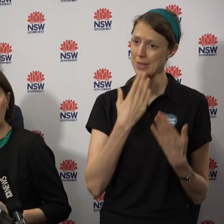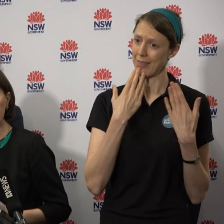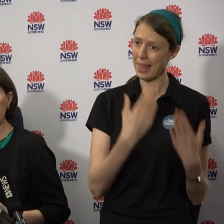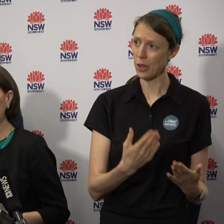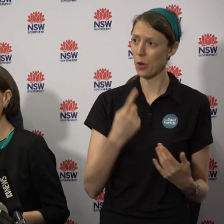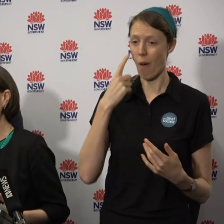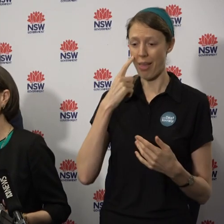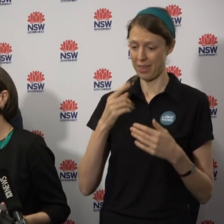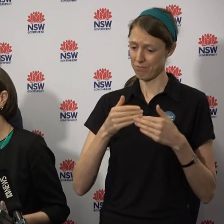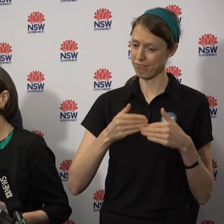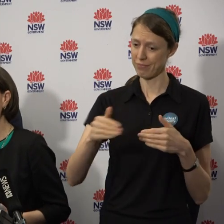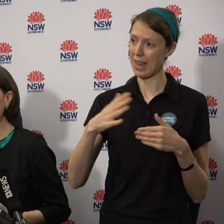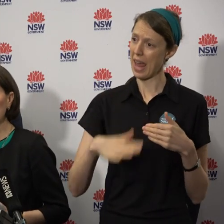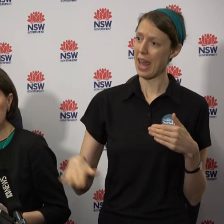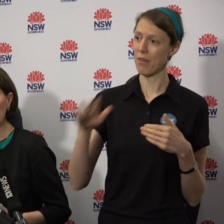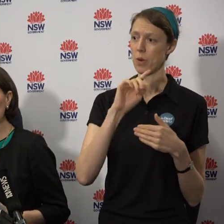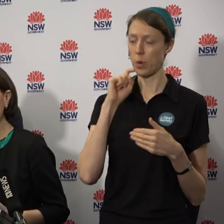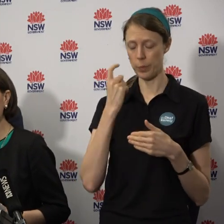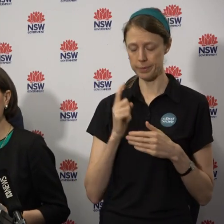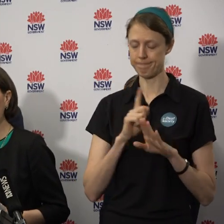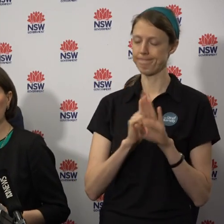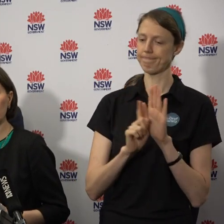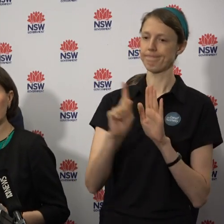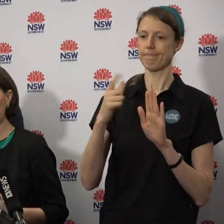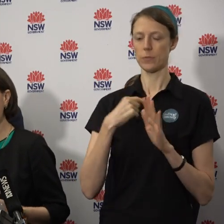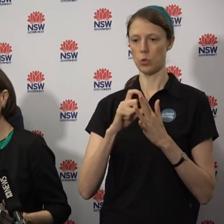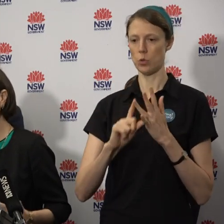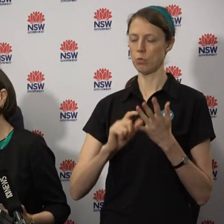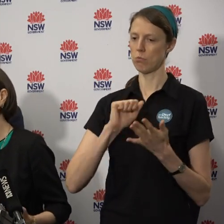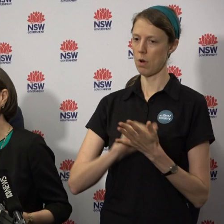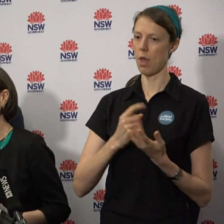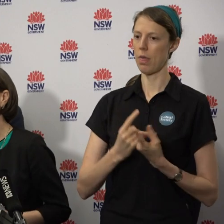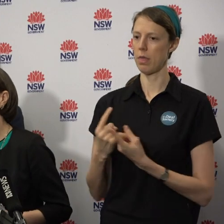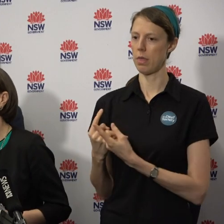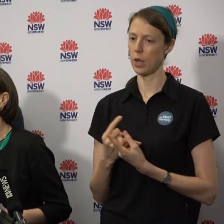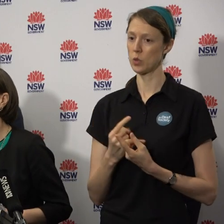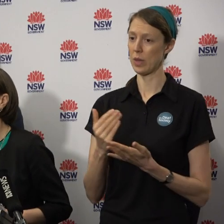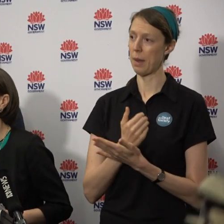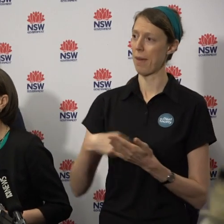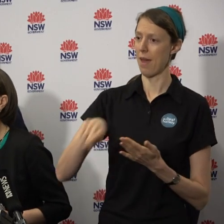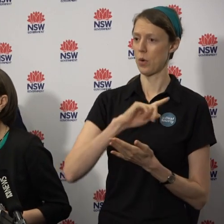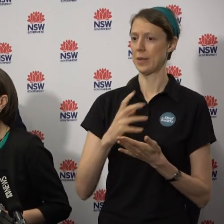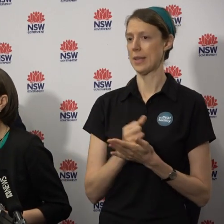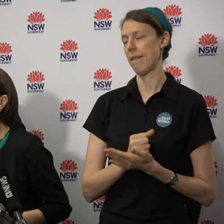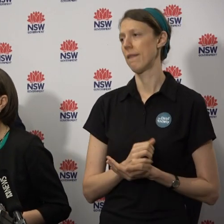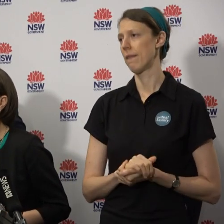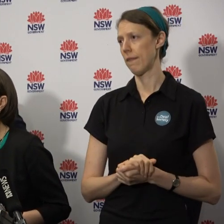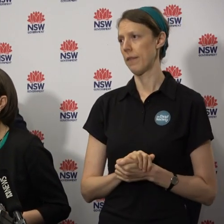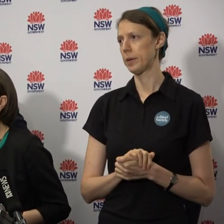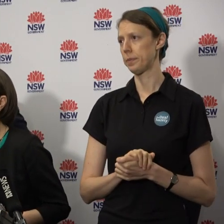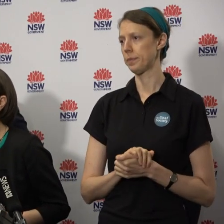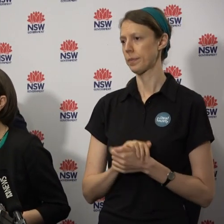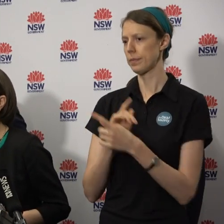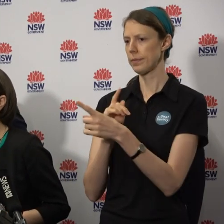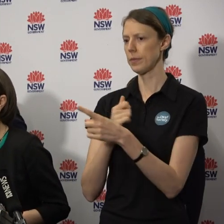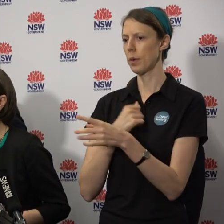their part in keeping people safe and also ensuring that people stay calm as much as possible. In your briefing about funding though, I mean, Yeah. you